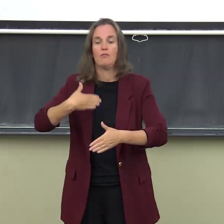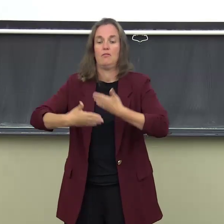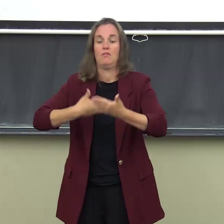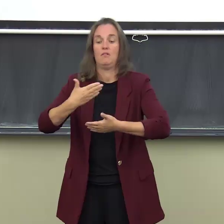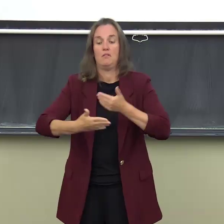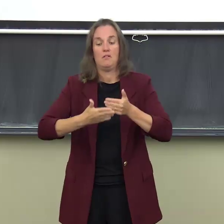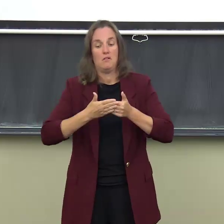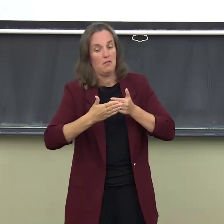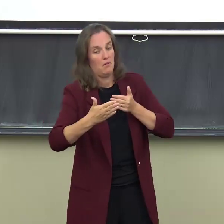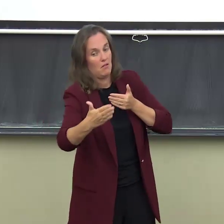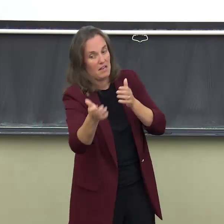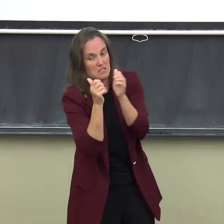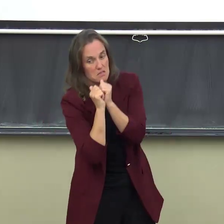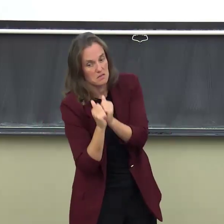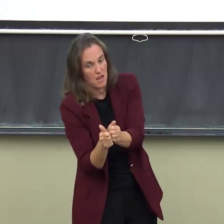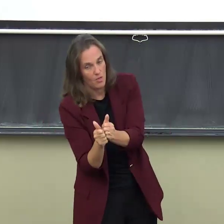hopefully together.